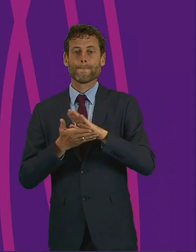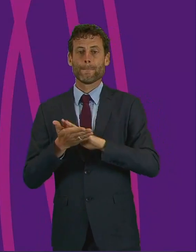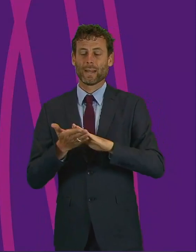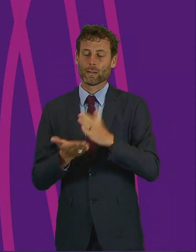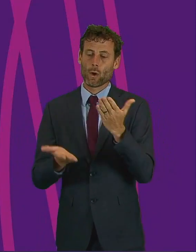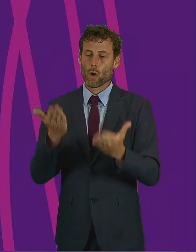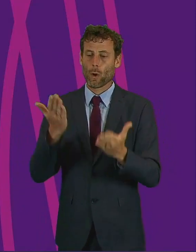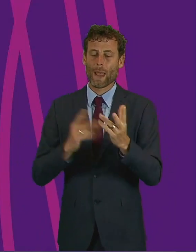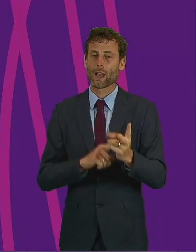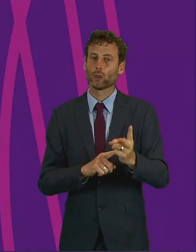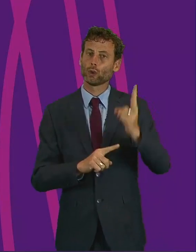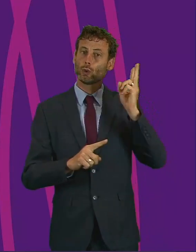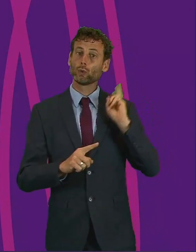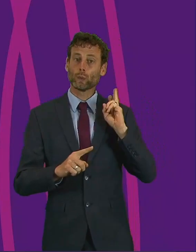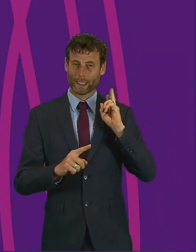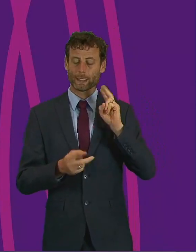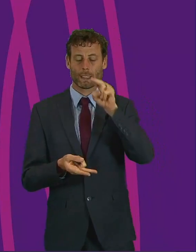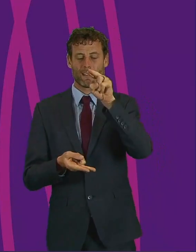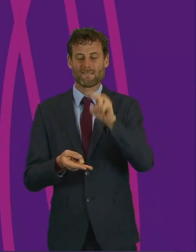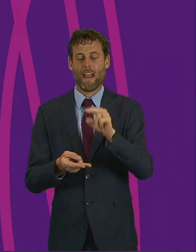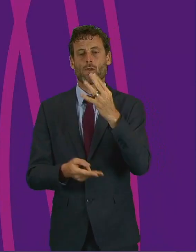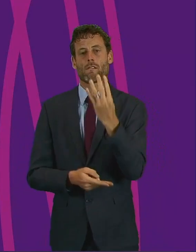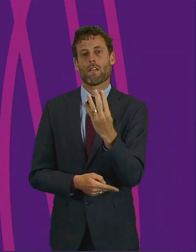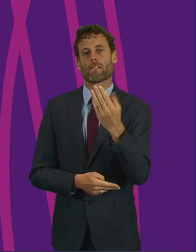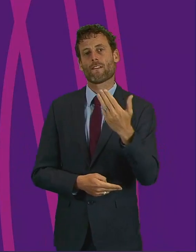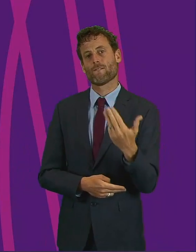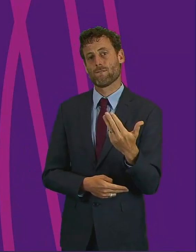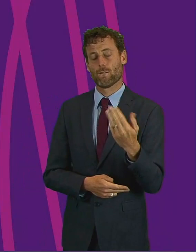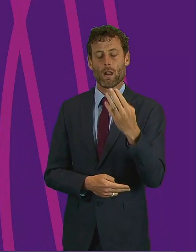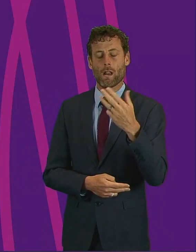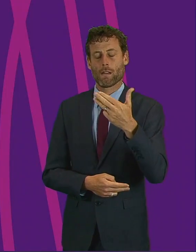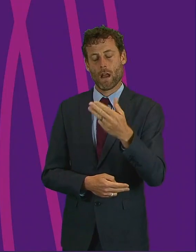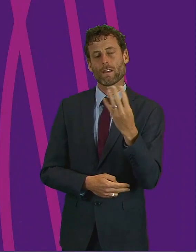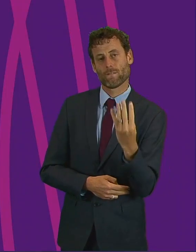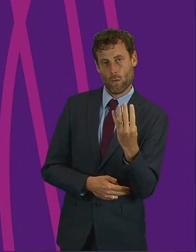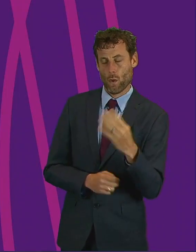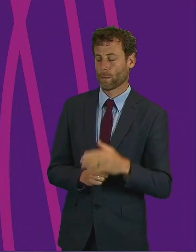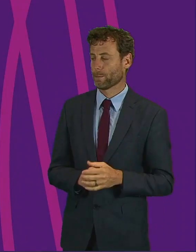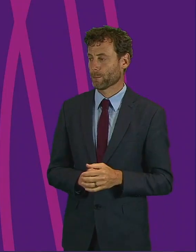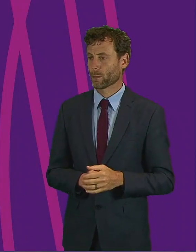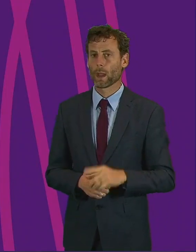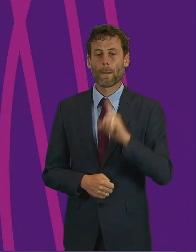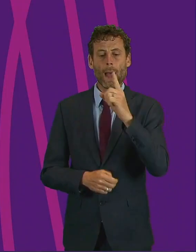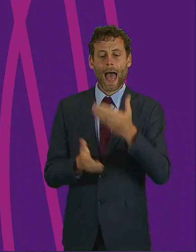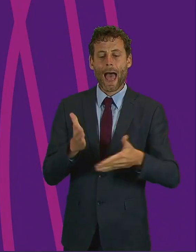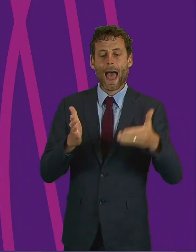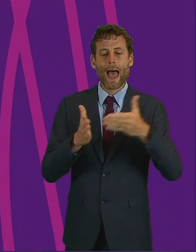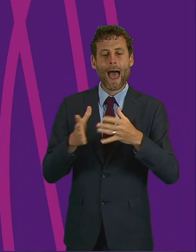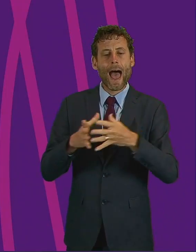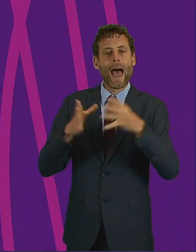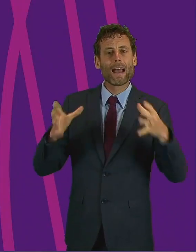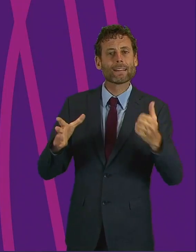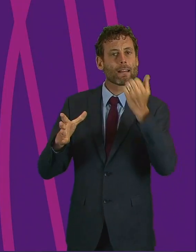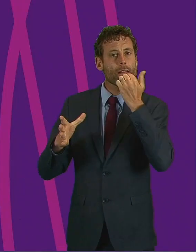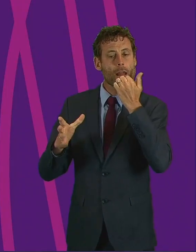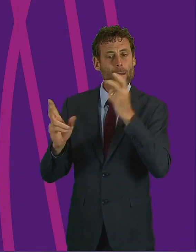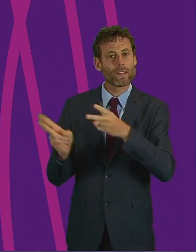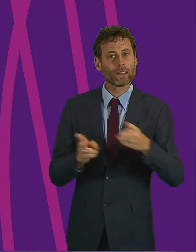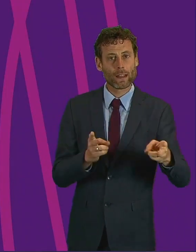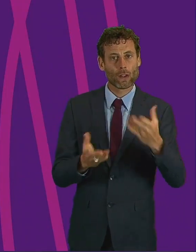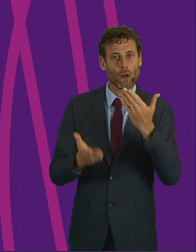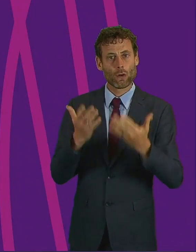week before. The total number of excess deaths, which is the number above the 5-year average for the same time of year, also decreased